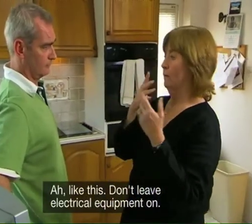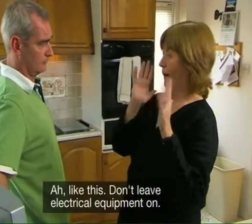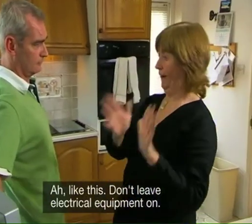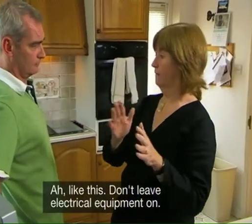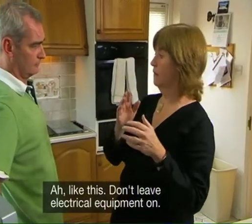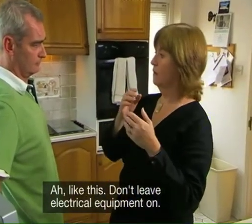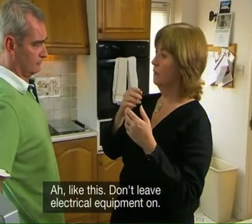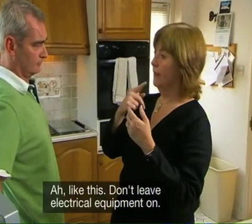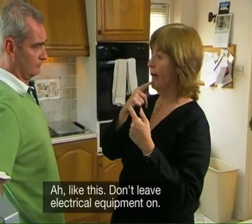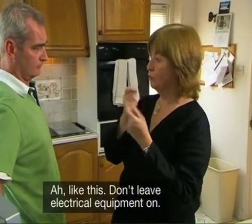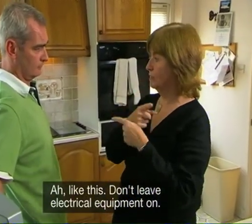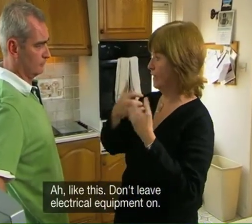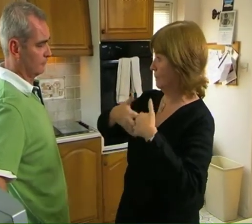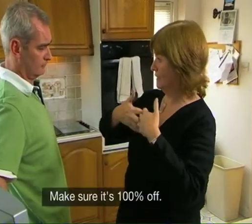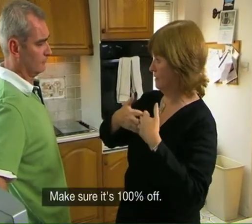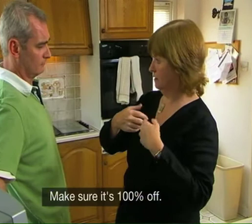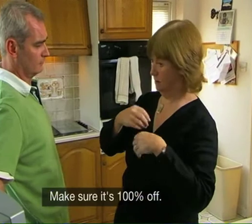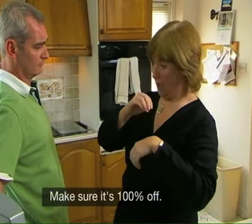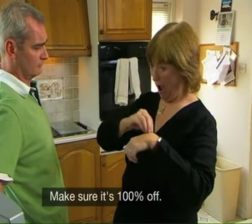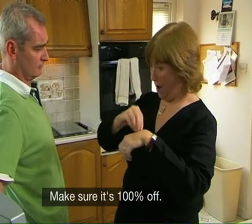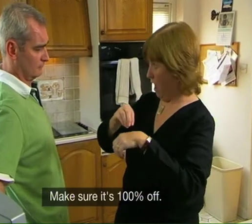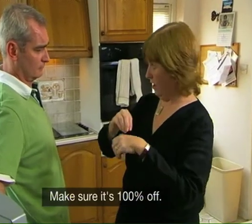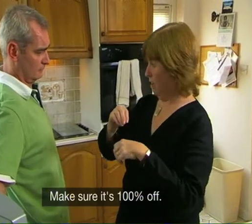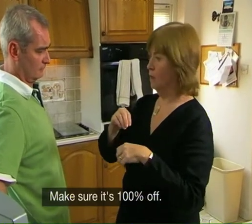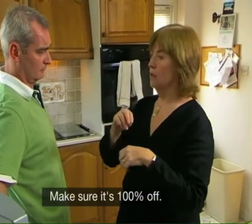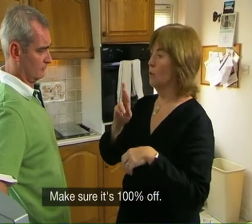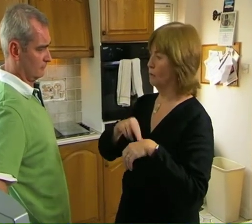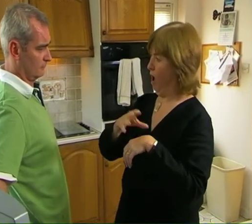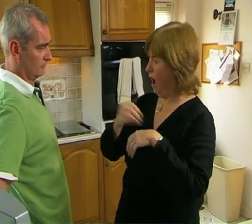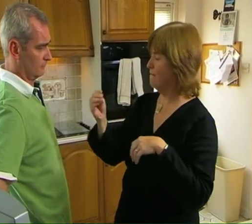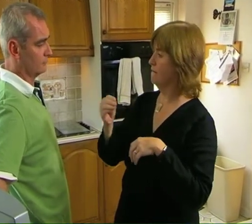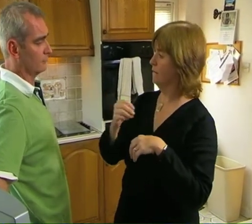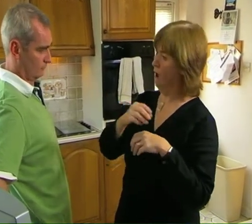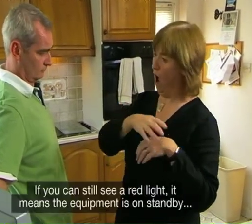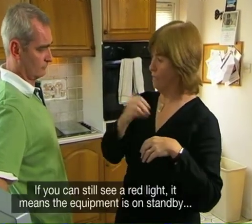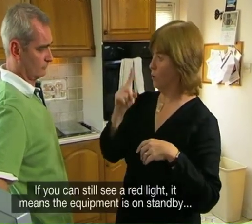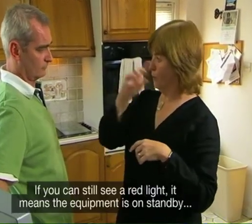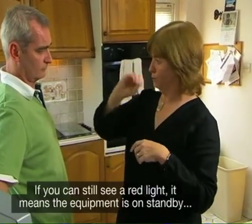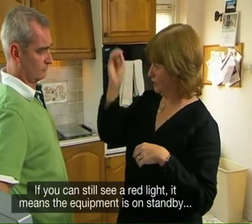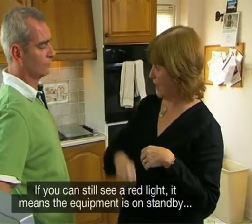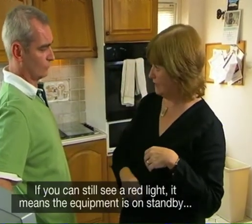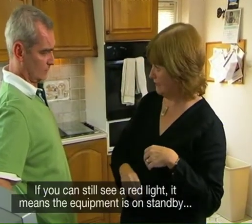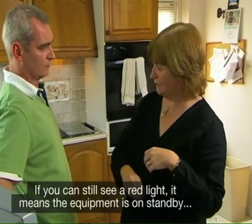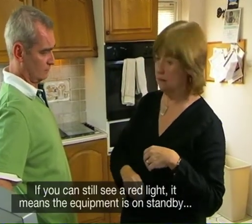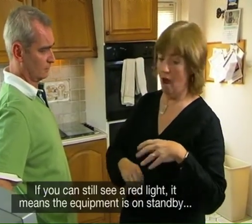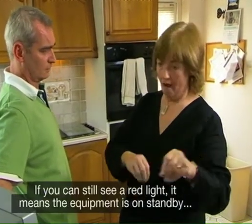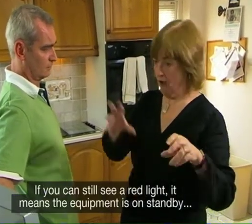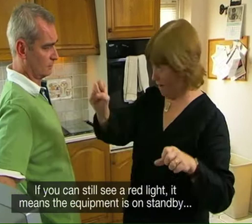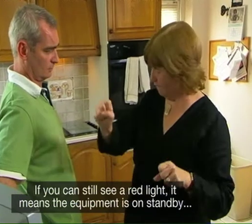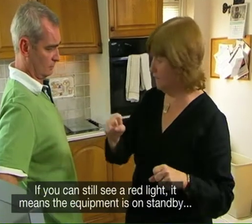Don't leave electrical equipment on. Make sure it's 100% off. If you can still see a red light, it means the